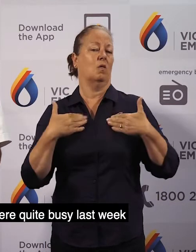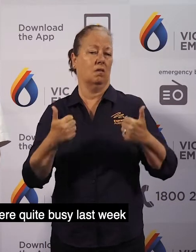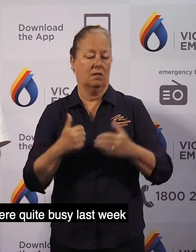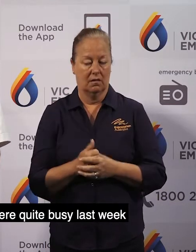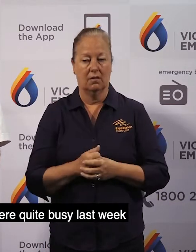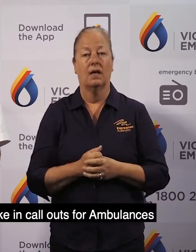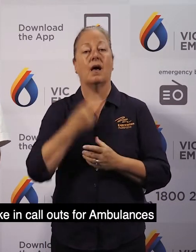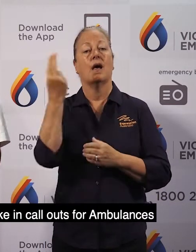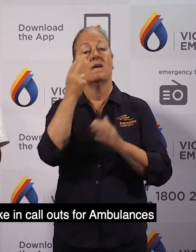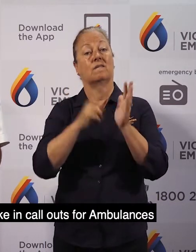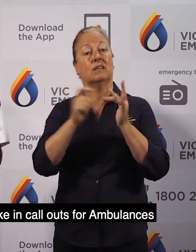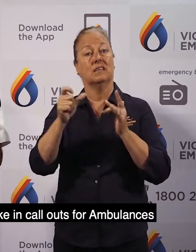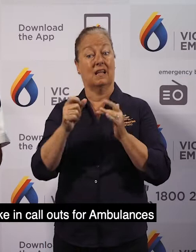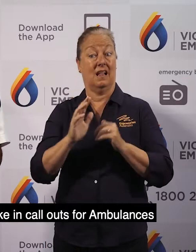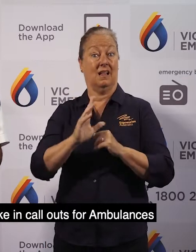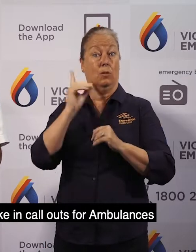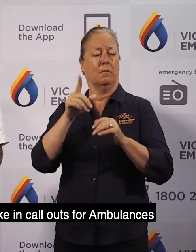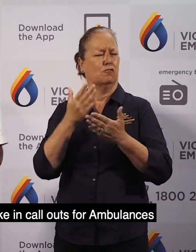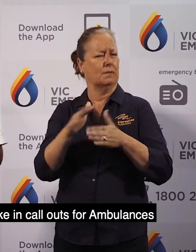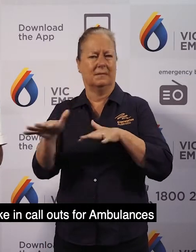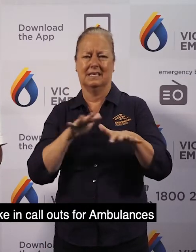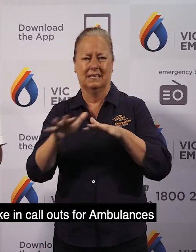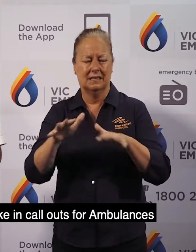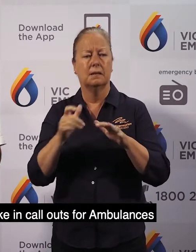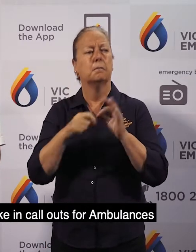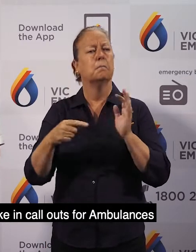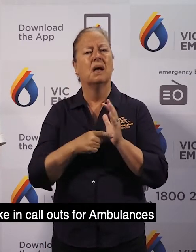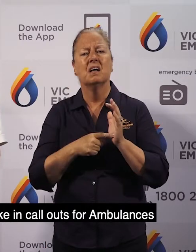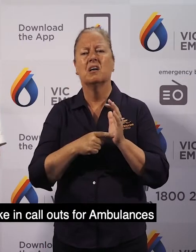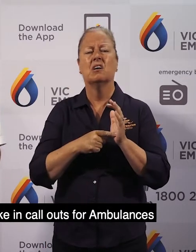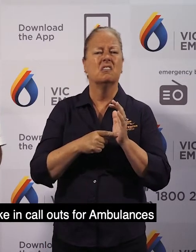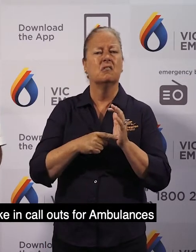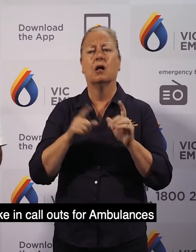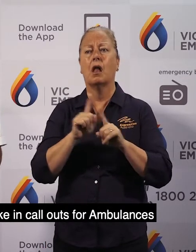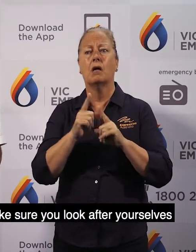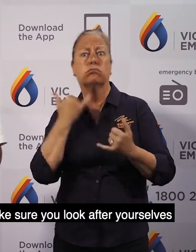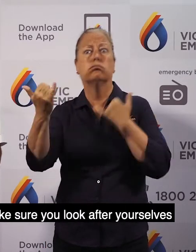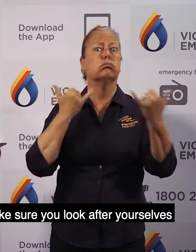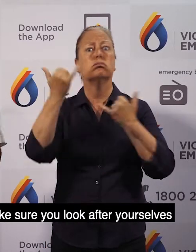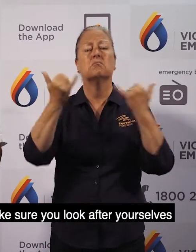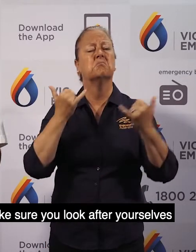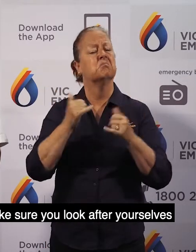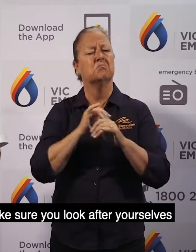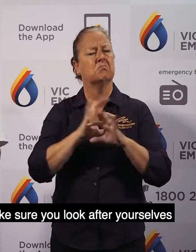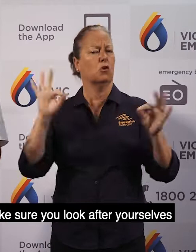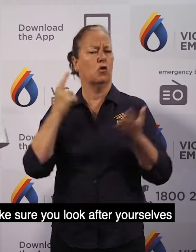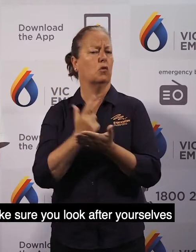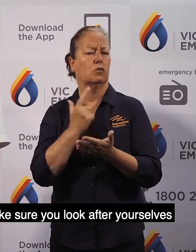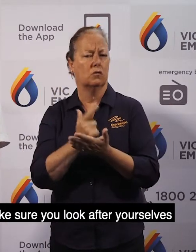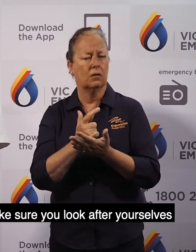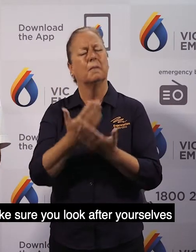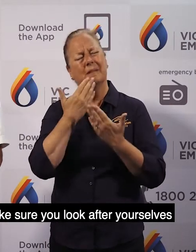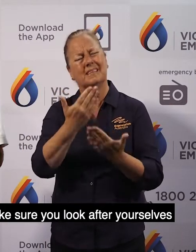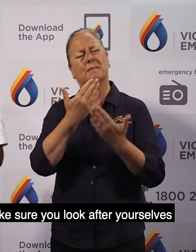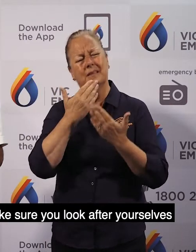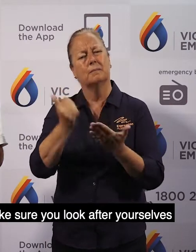busy last week, but we didn't see a real spike in call-outs for or to the ambulance. So please keep doing that. Make